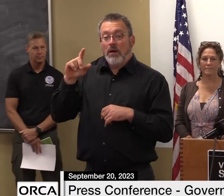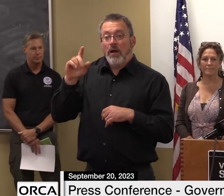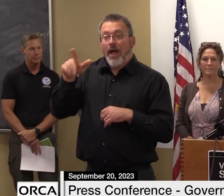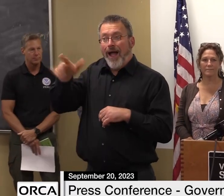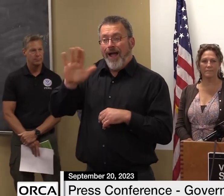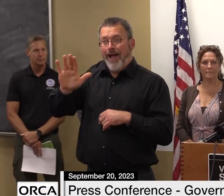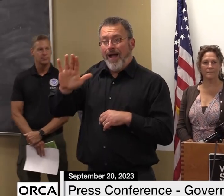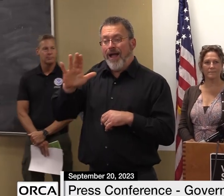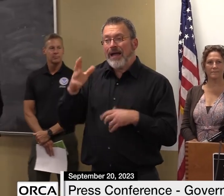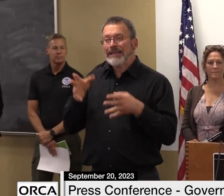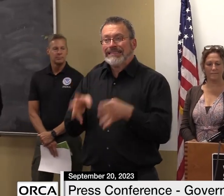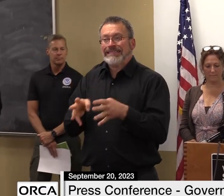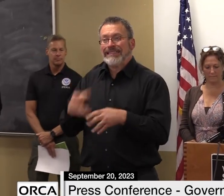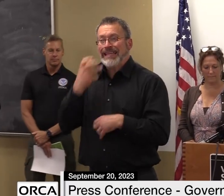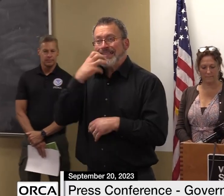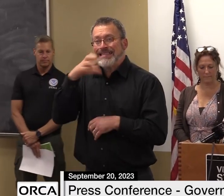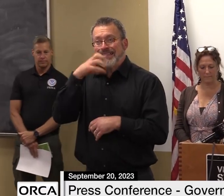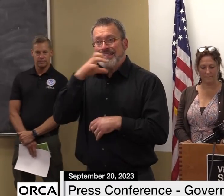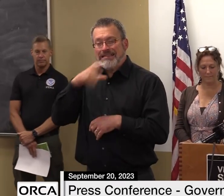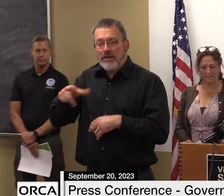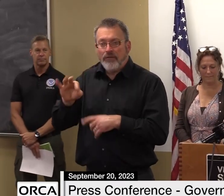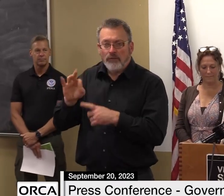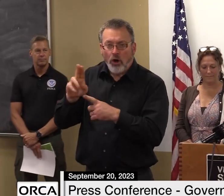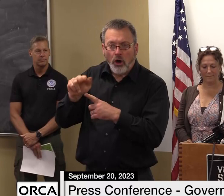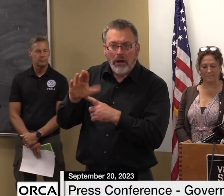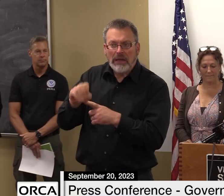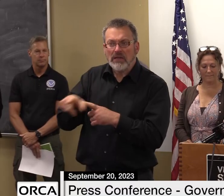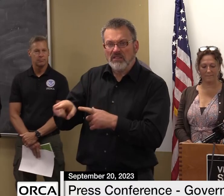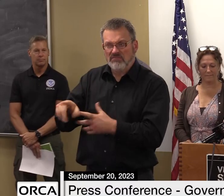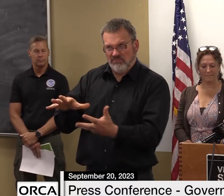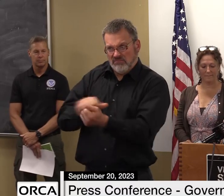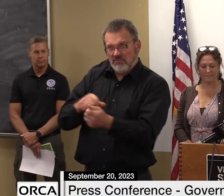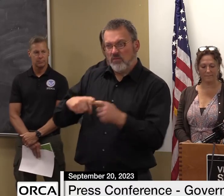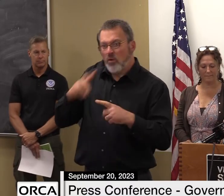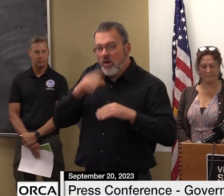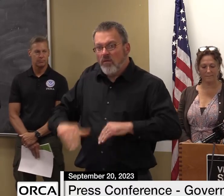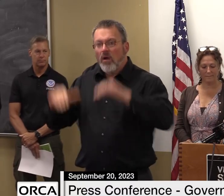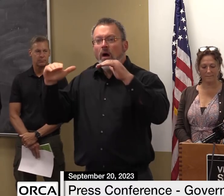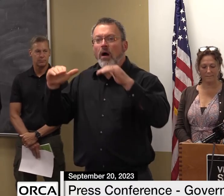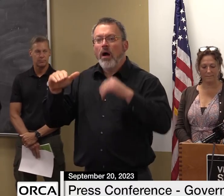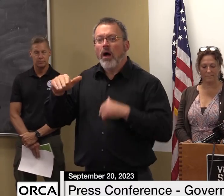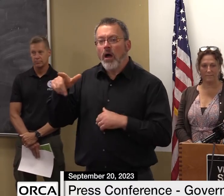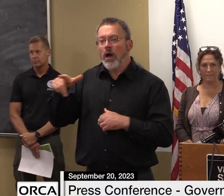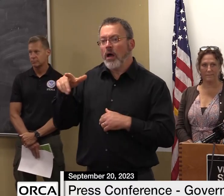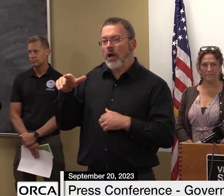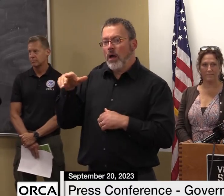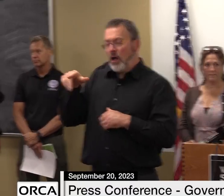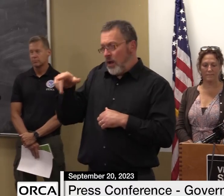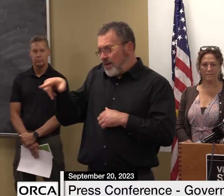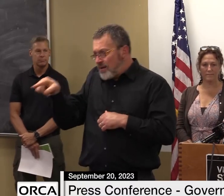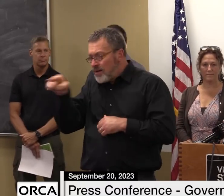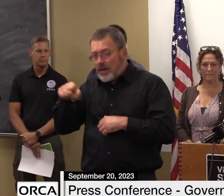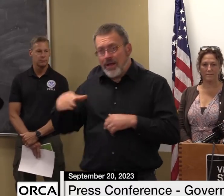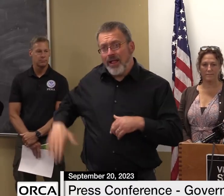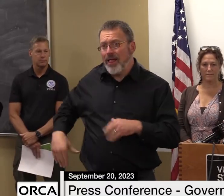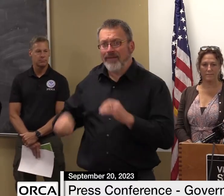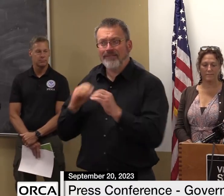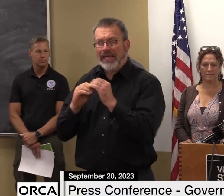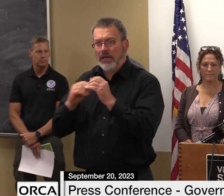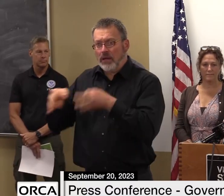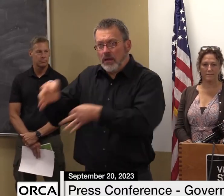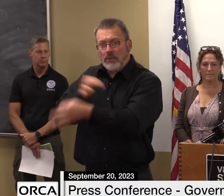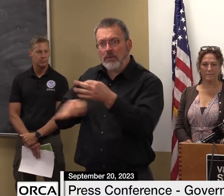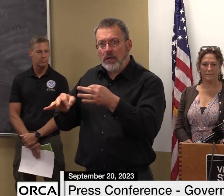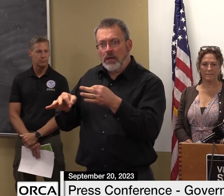With cold weather right around the corner, I asked my team to find a way to help those who haven't repaired or replaced their heating